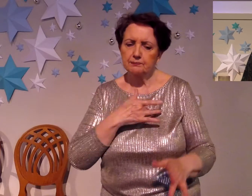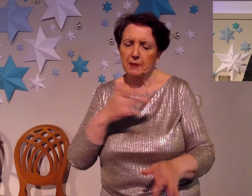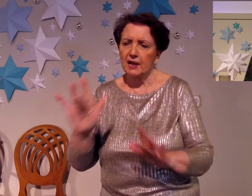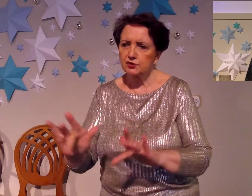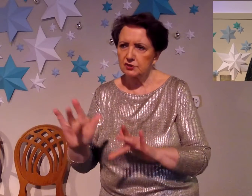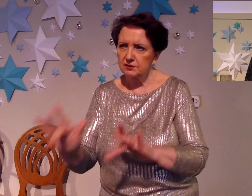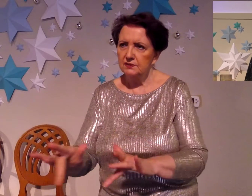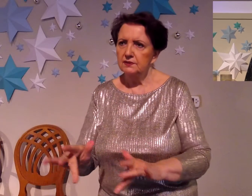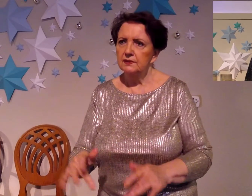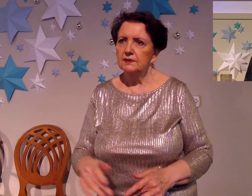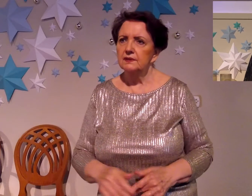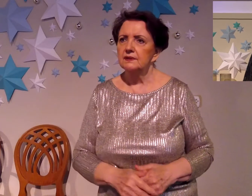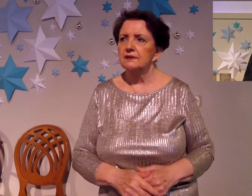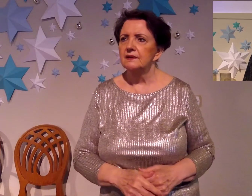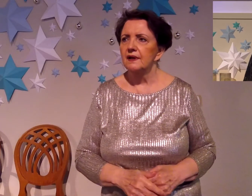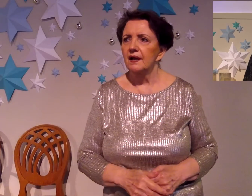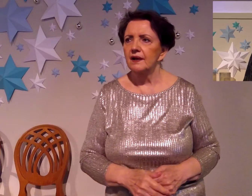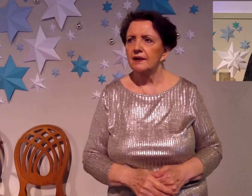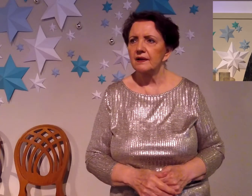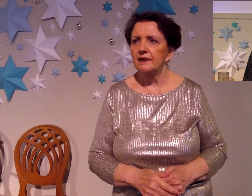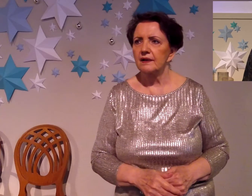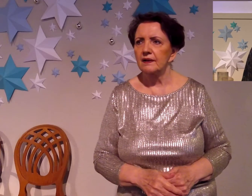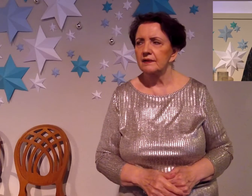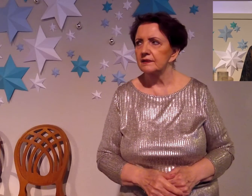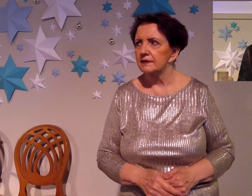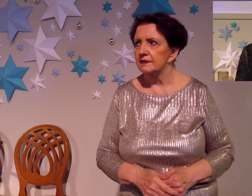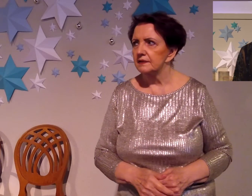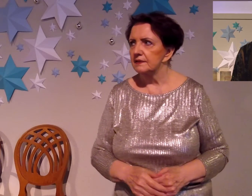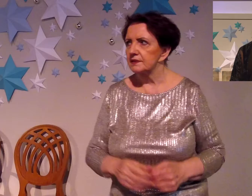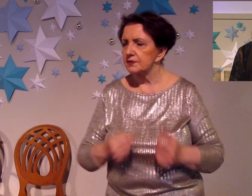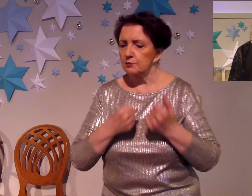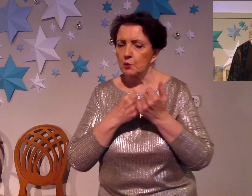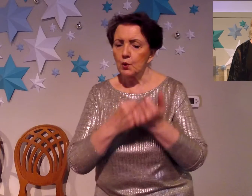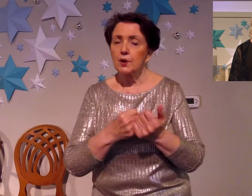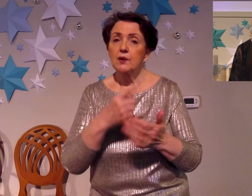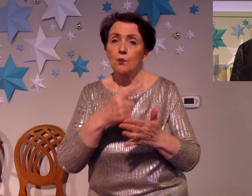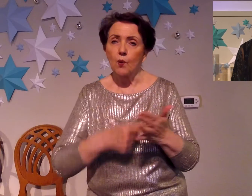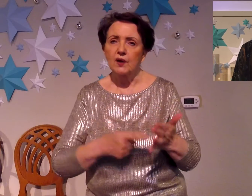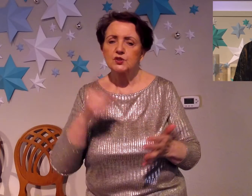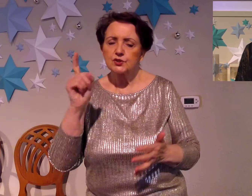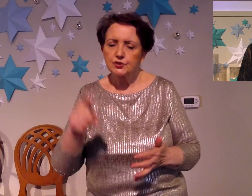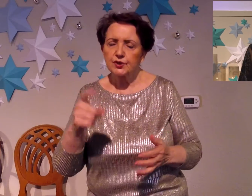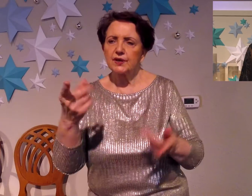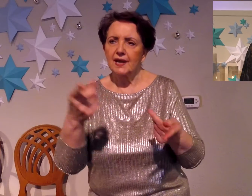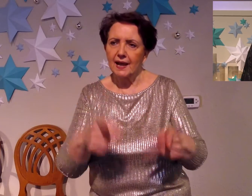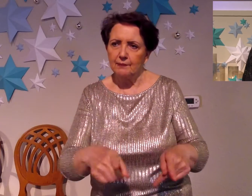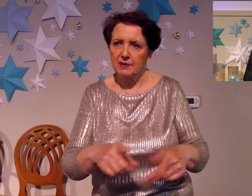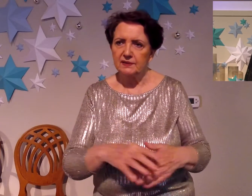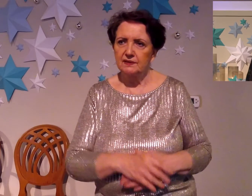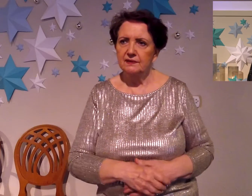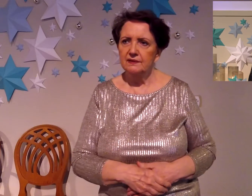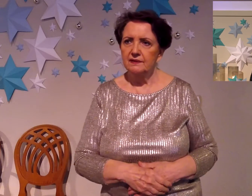I'm about being for what ought to happen. A